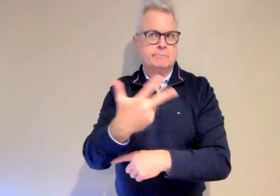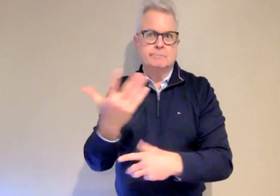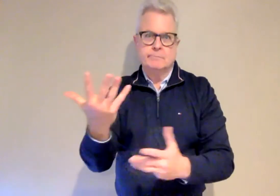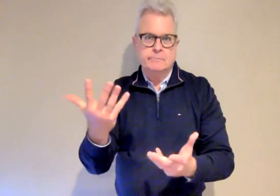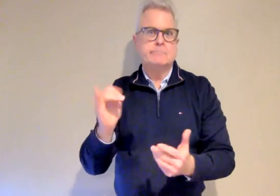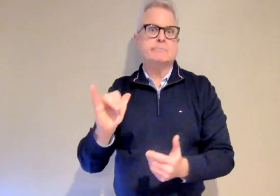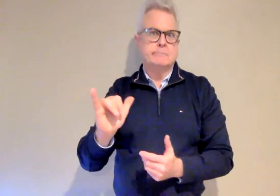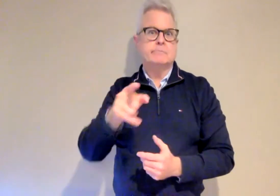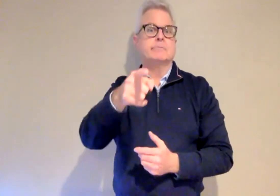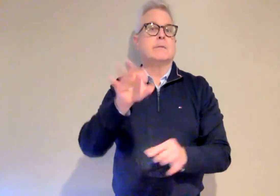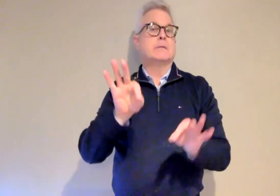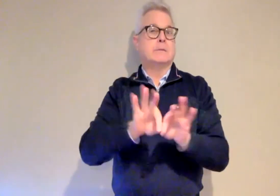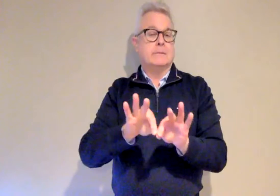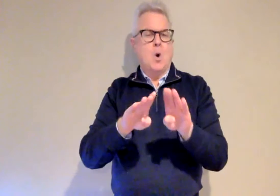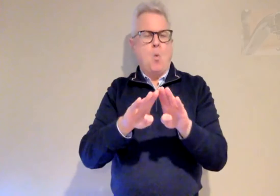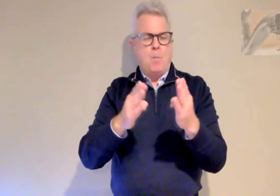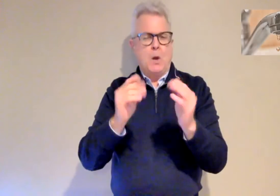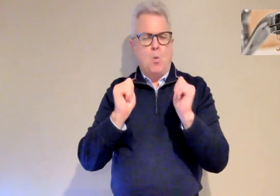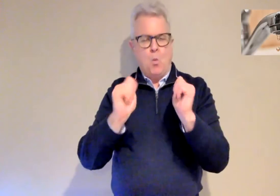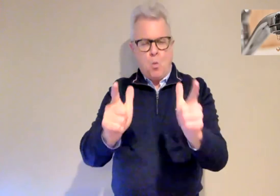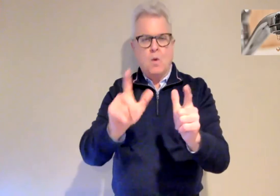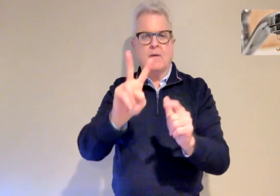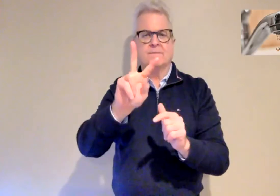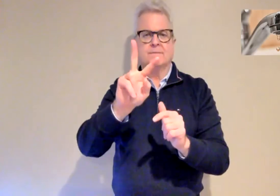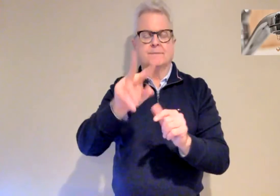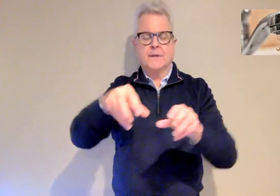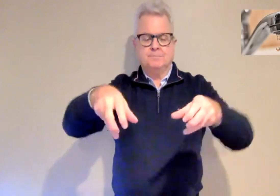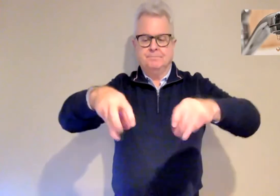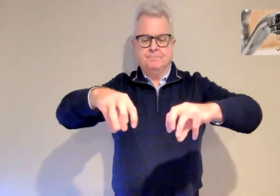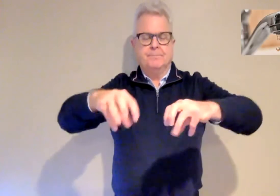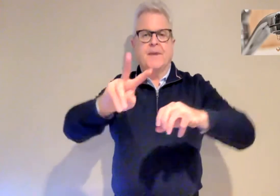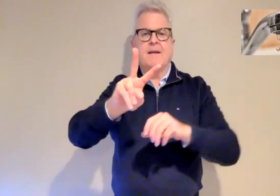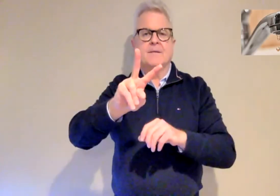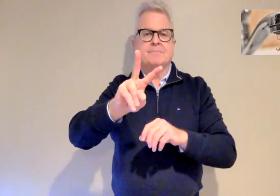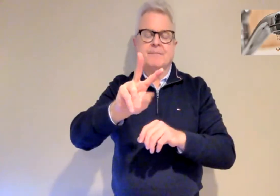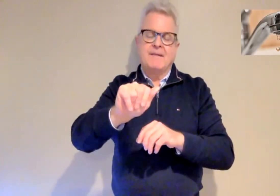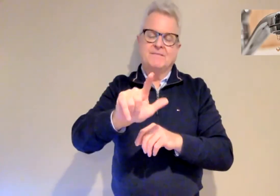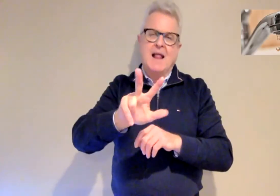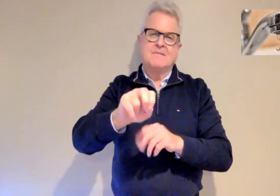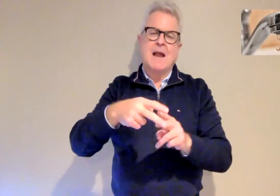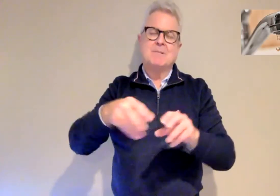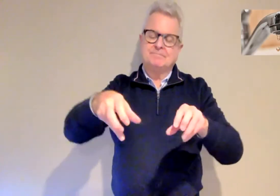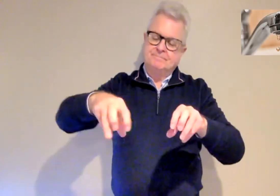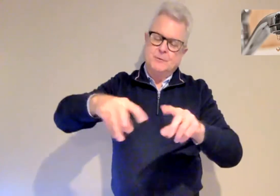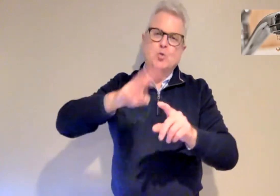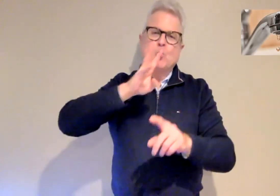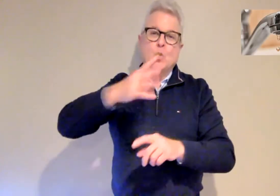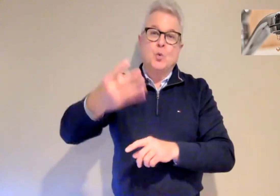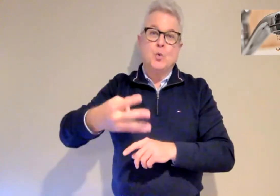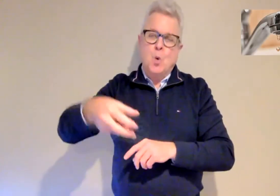and your furnace is going to be out for 2 or 3 days, then you should open up all your valves in the interior house,